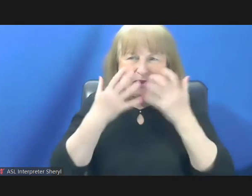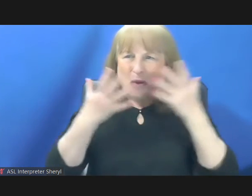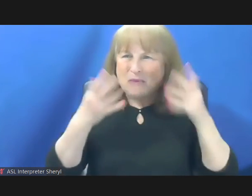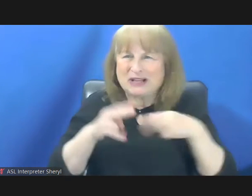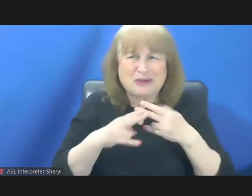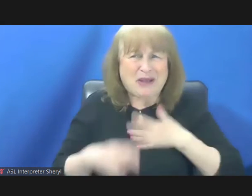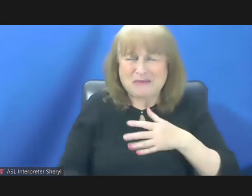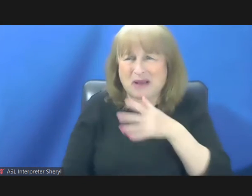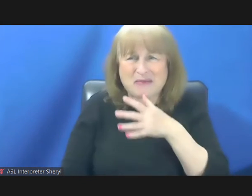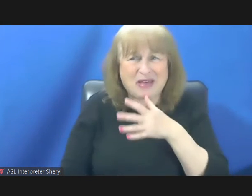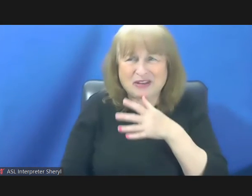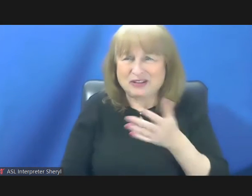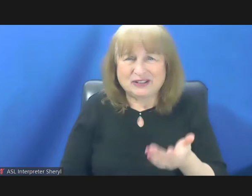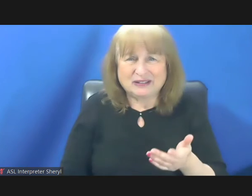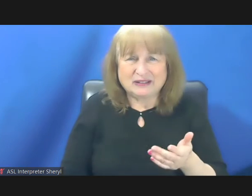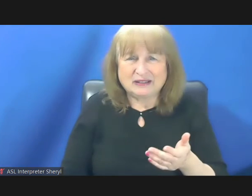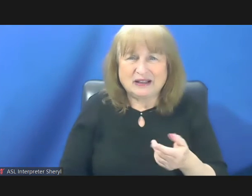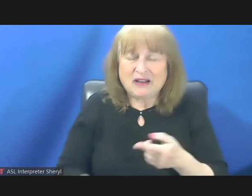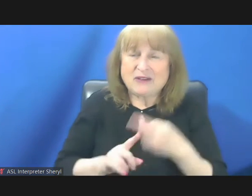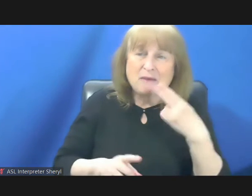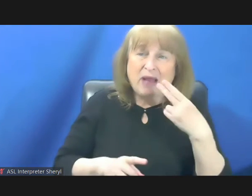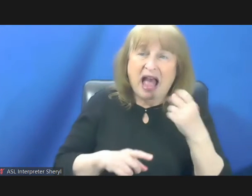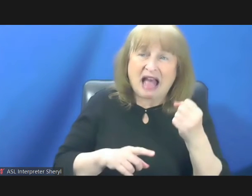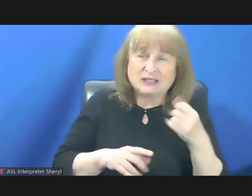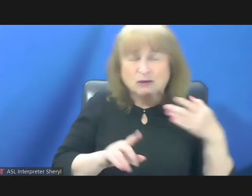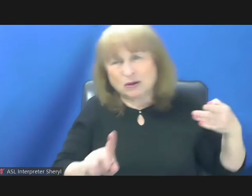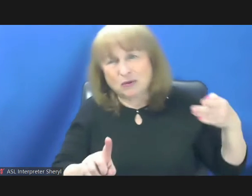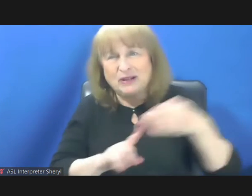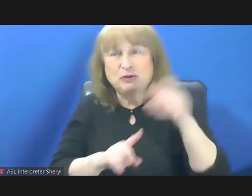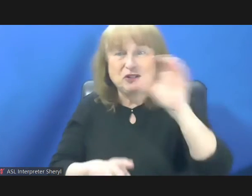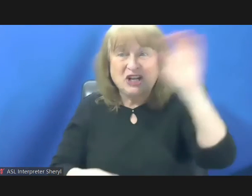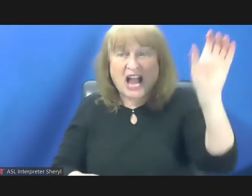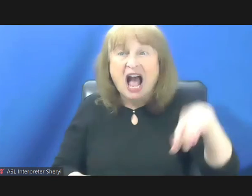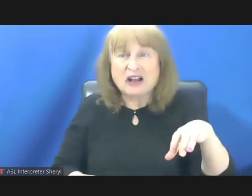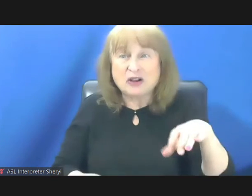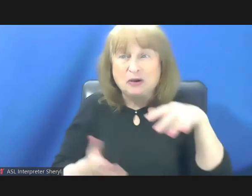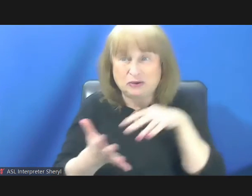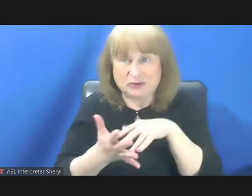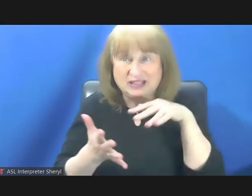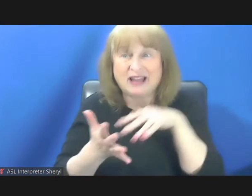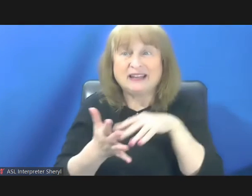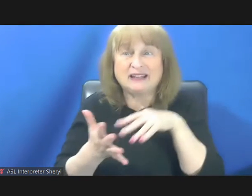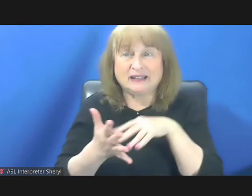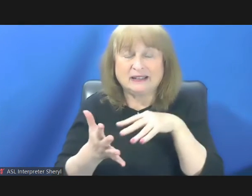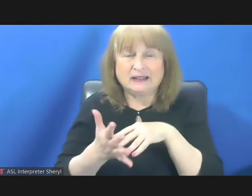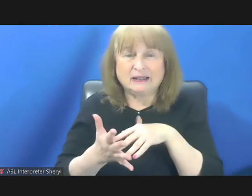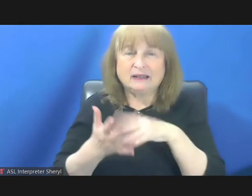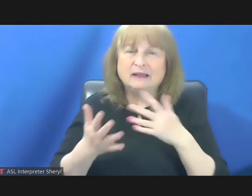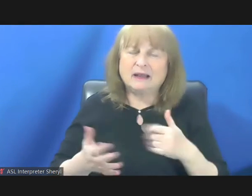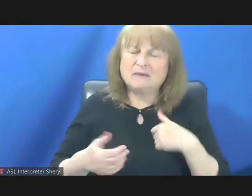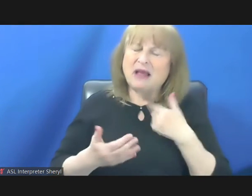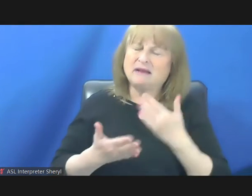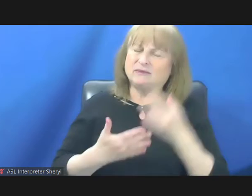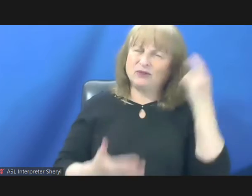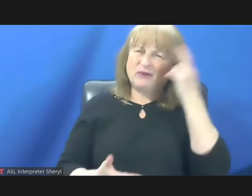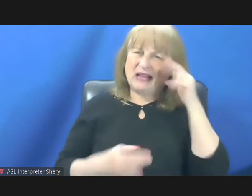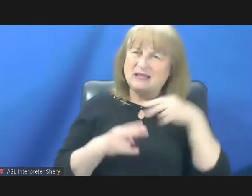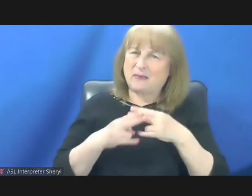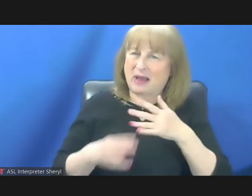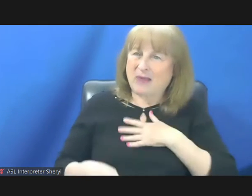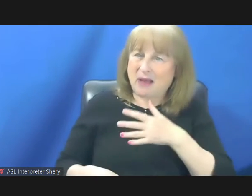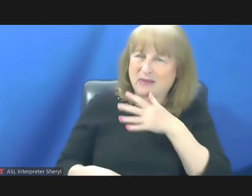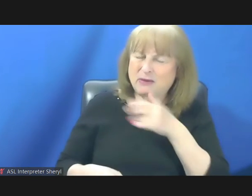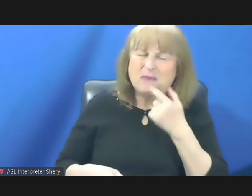mother. And from high school, I went straight to Chicago to study. But what I came to know about her, what people